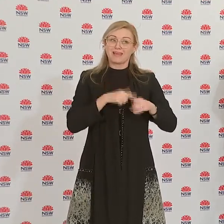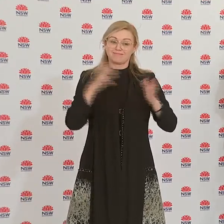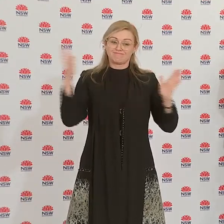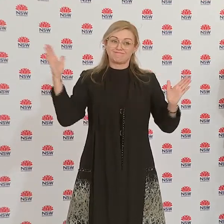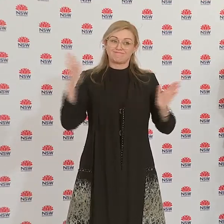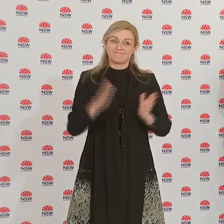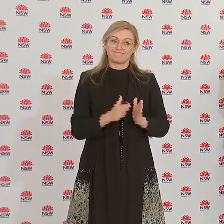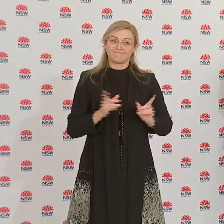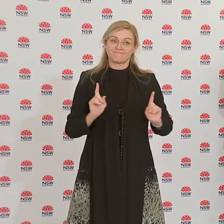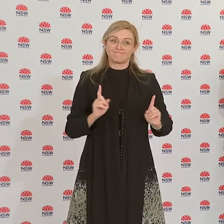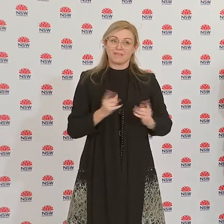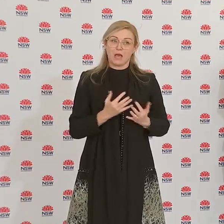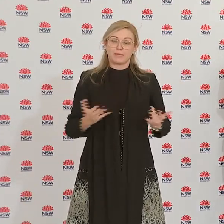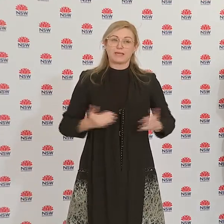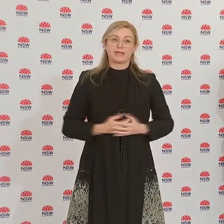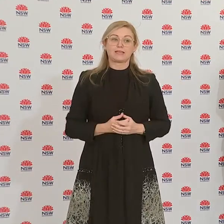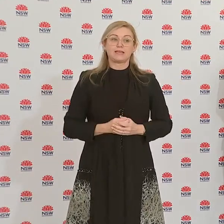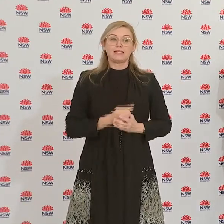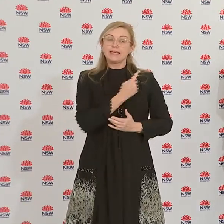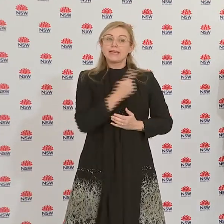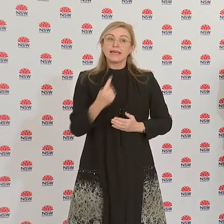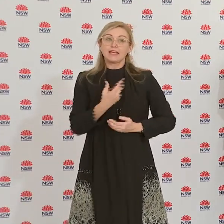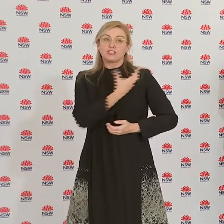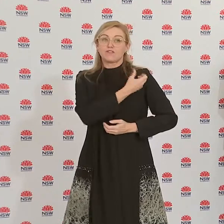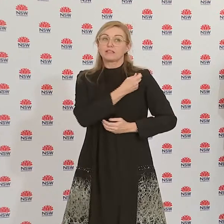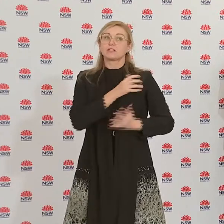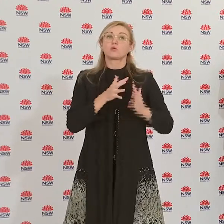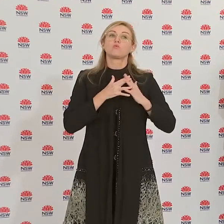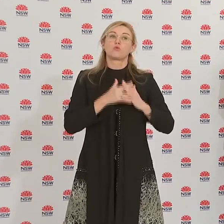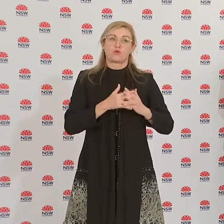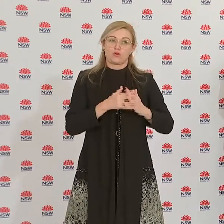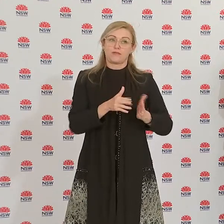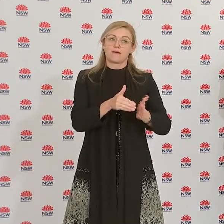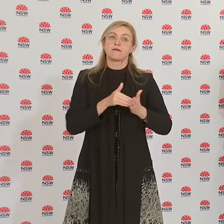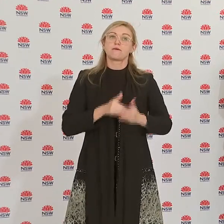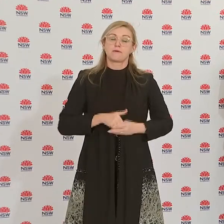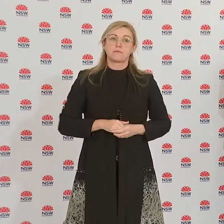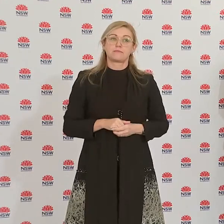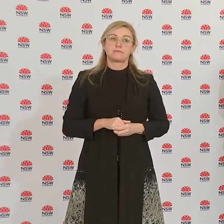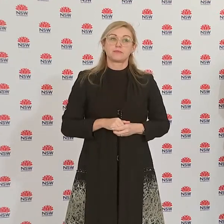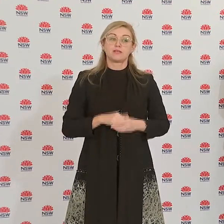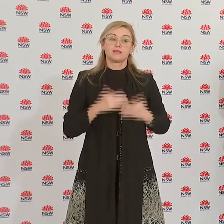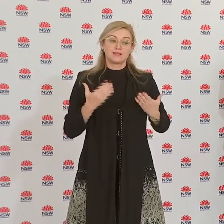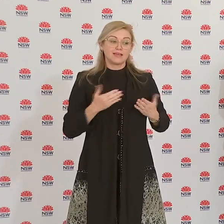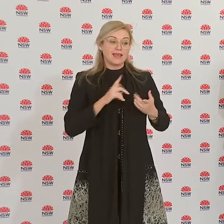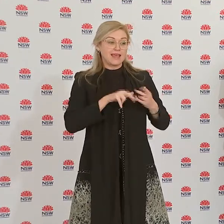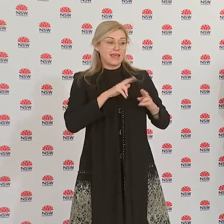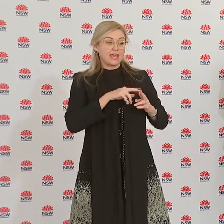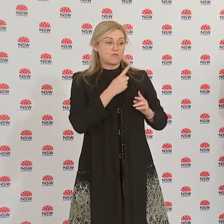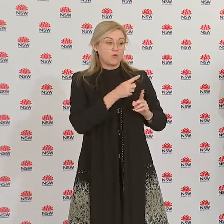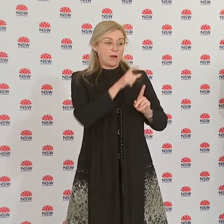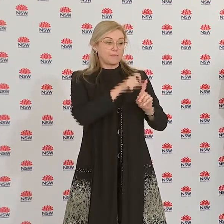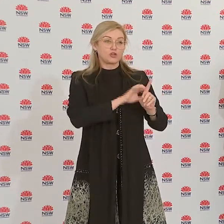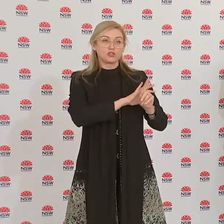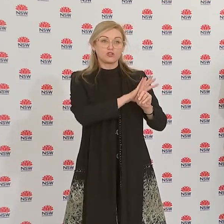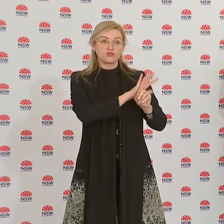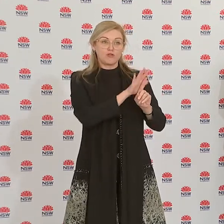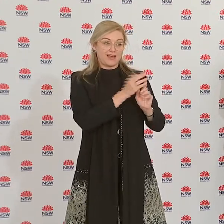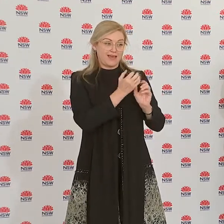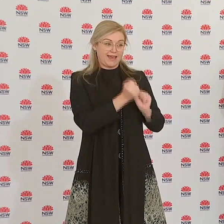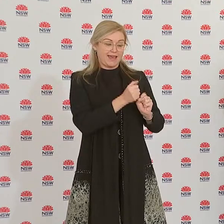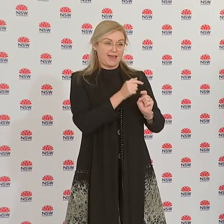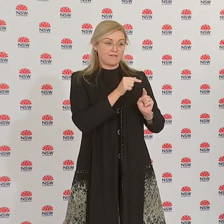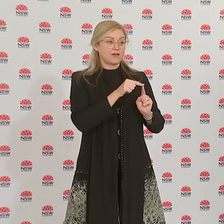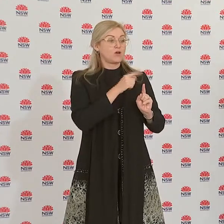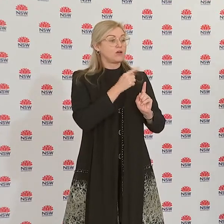helps us. So the way that it works is that if we have a positive case and everyone in that facility is